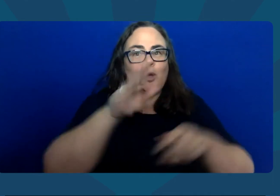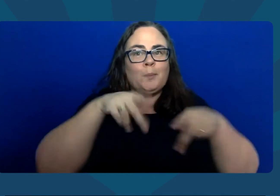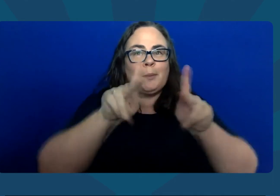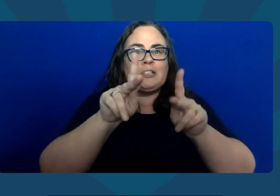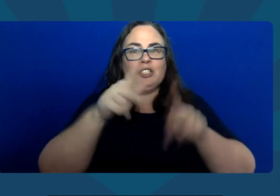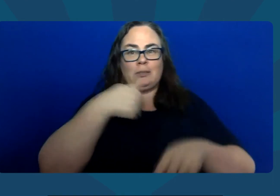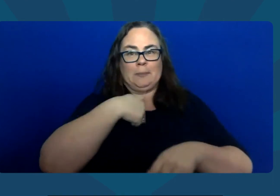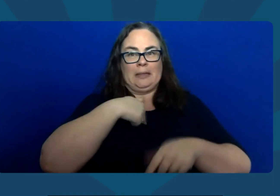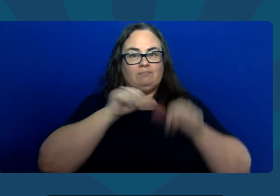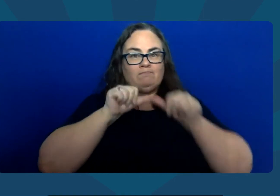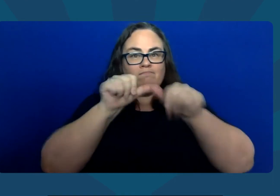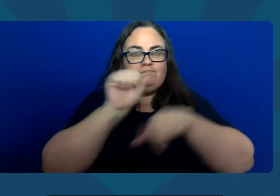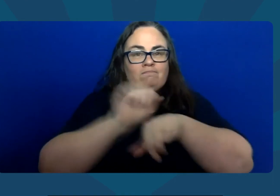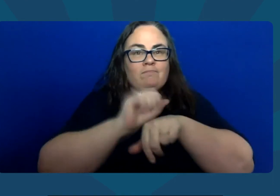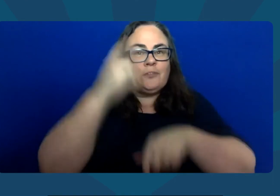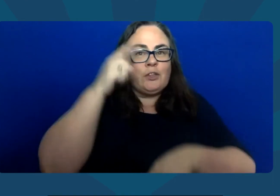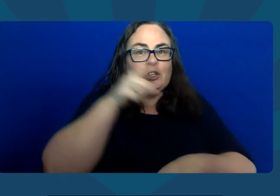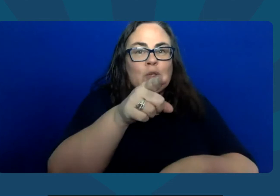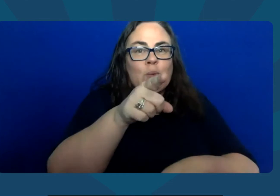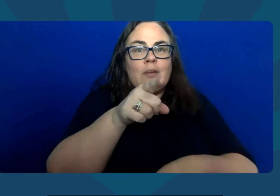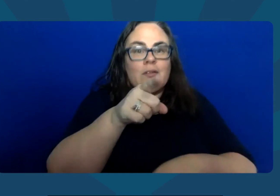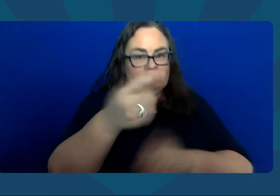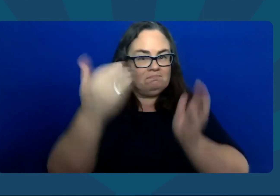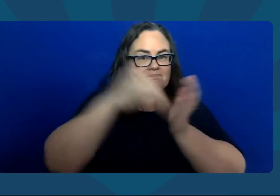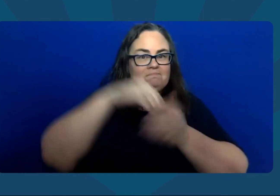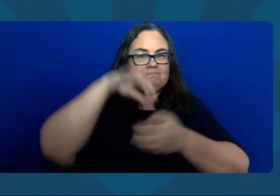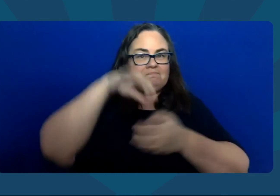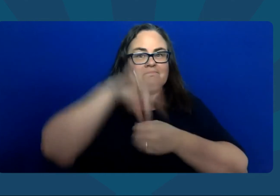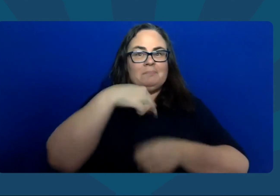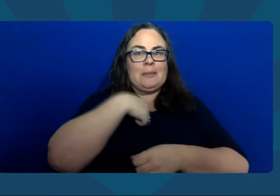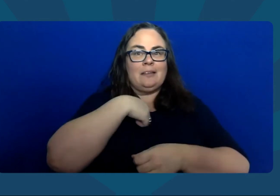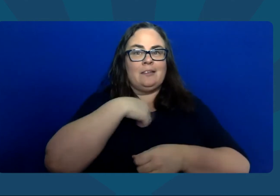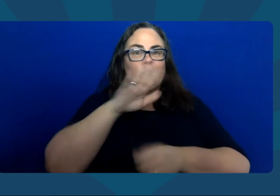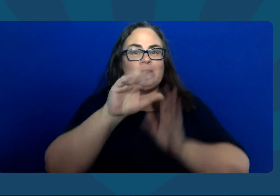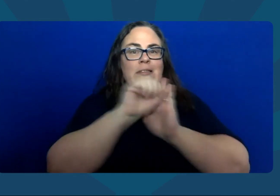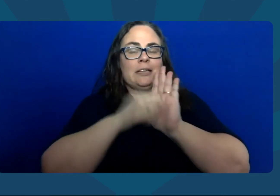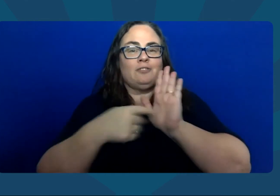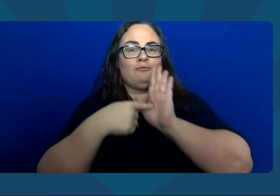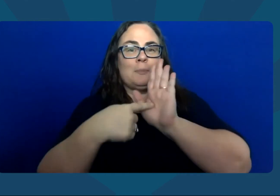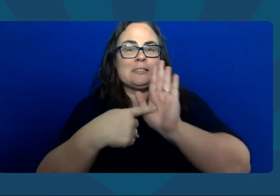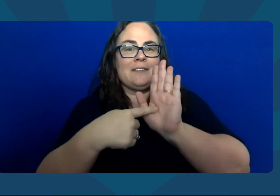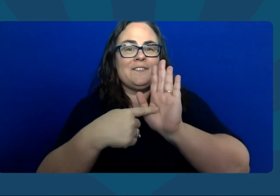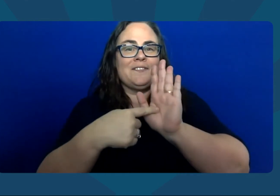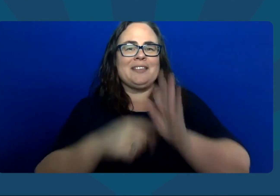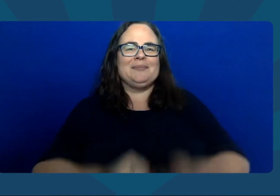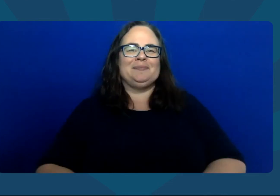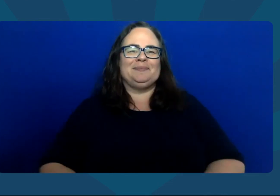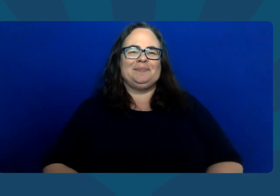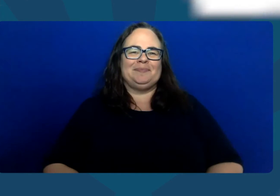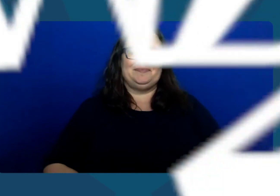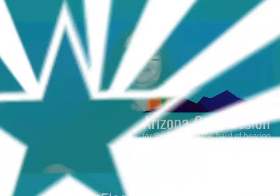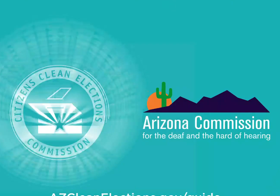permission to keep working on your behalf and that you re-elect me as your state representative.